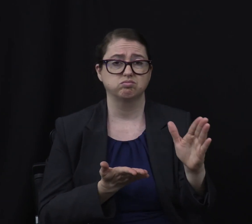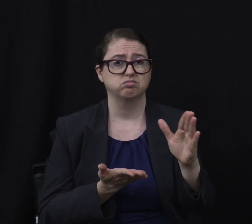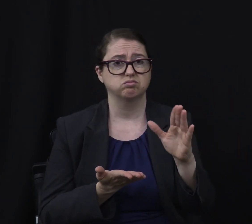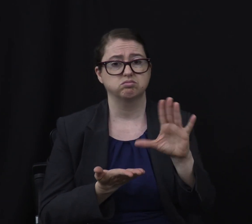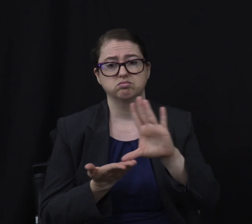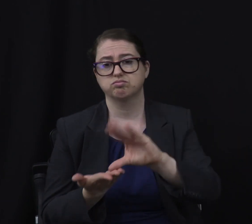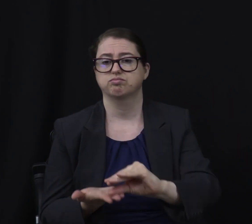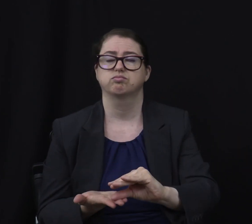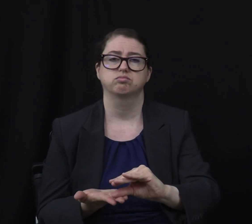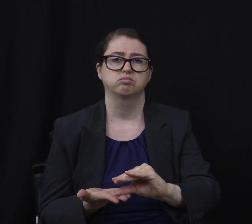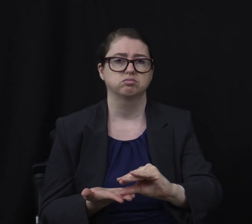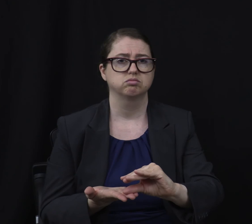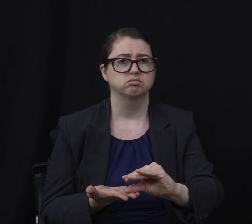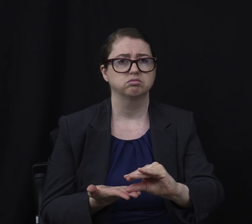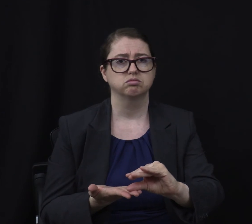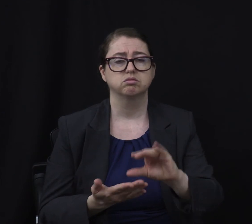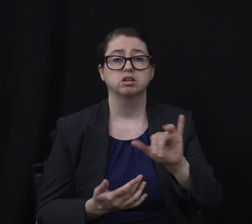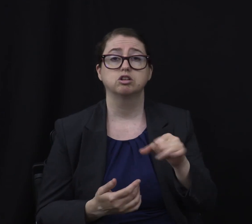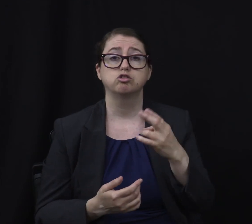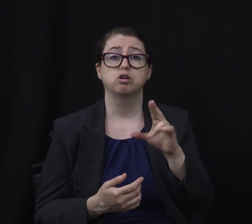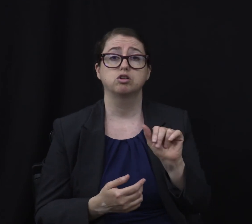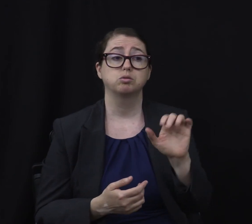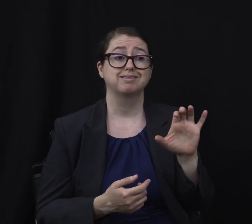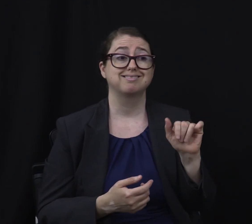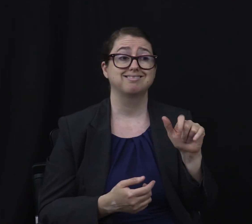Joshua and Caleb were ready to lose their life for the truth.